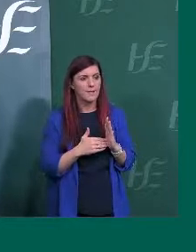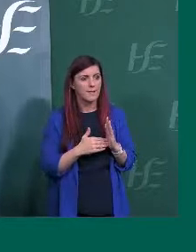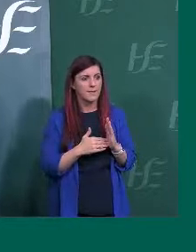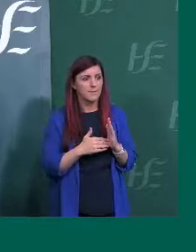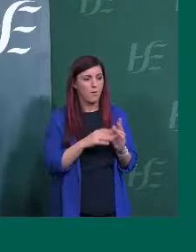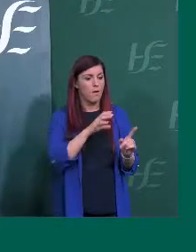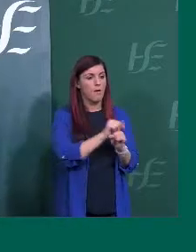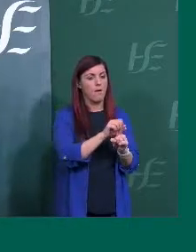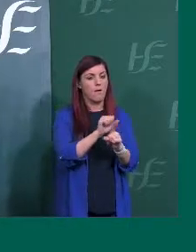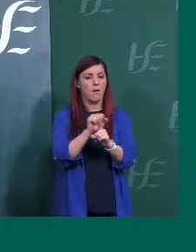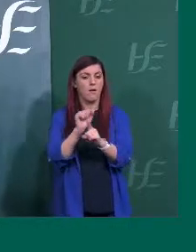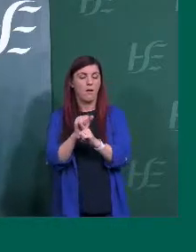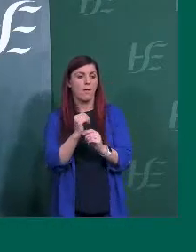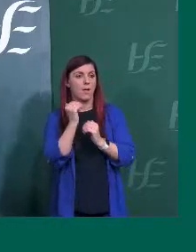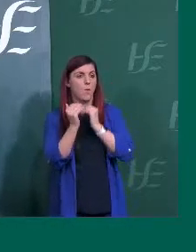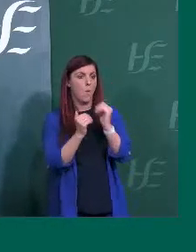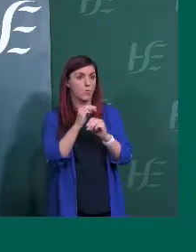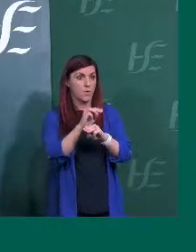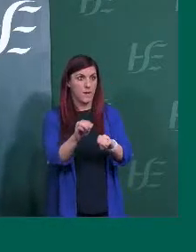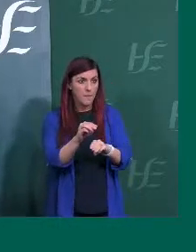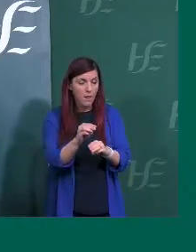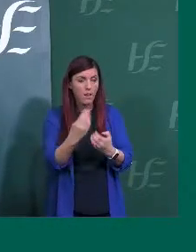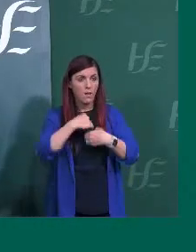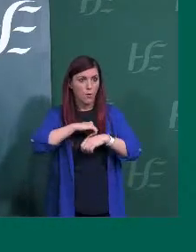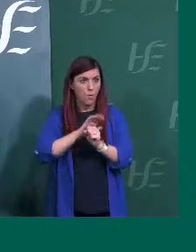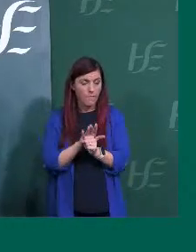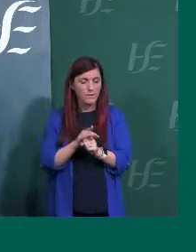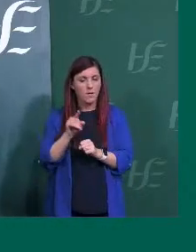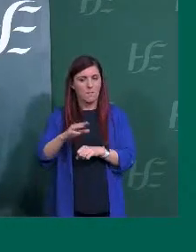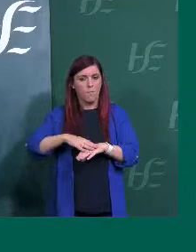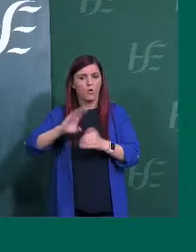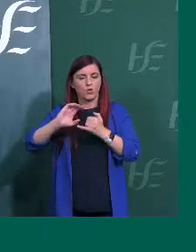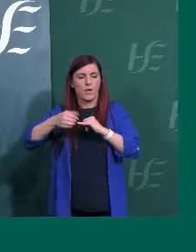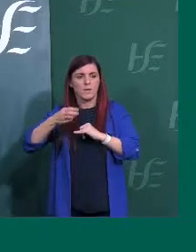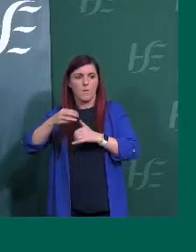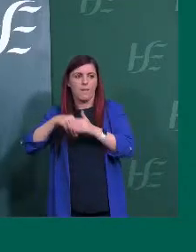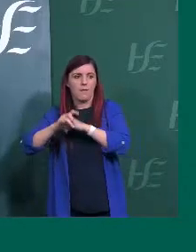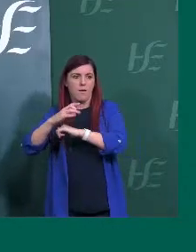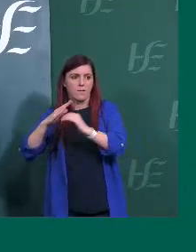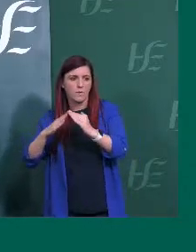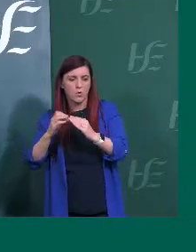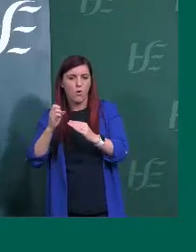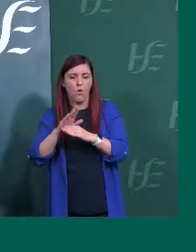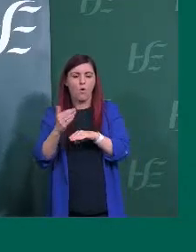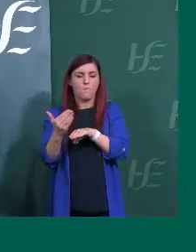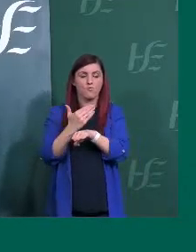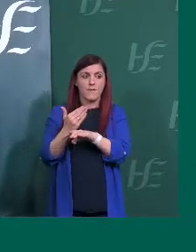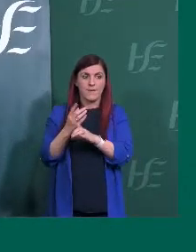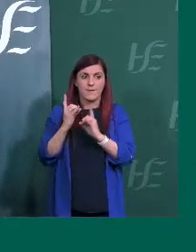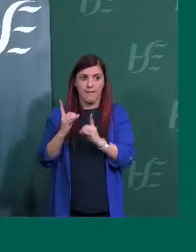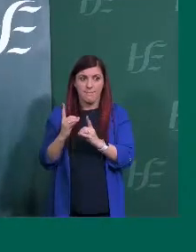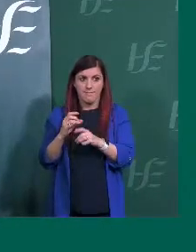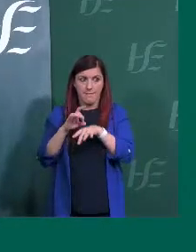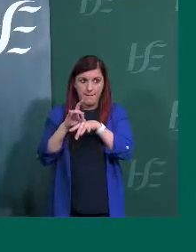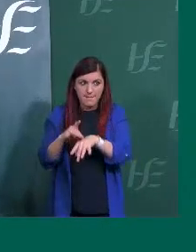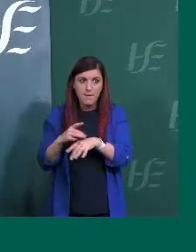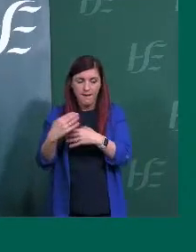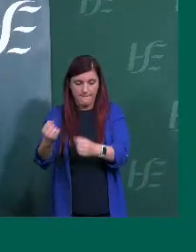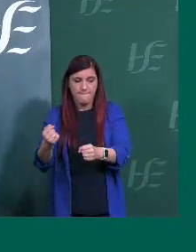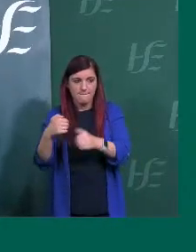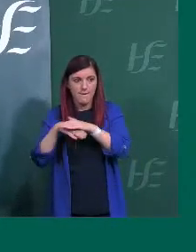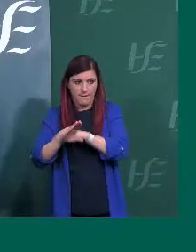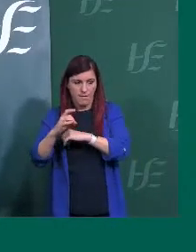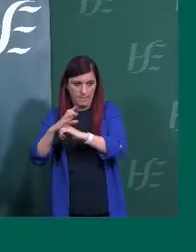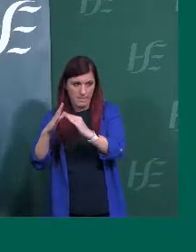in older people are more likely to translate into illness. Cases in those who have underlying conditions more likely to translate into illness. And cases,